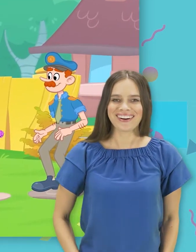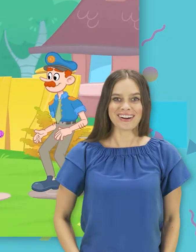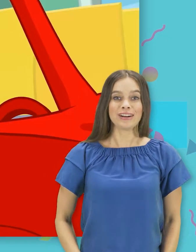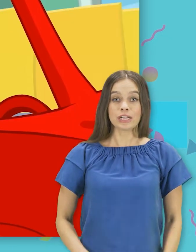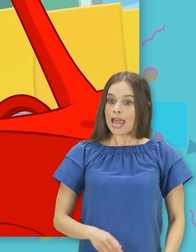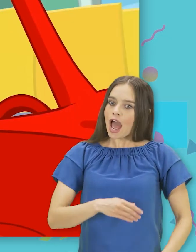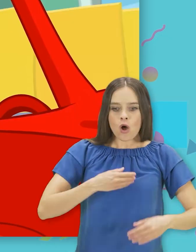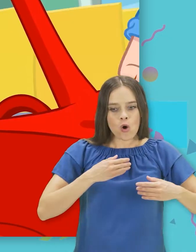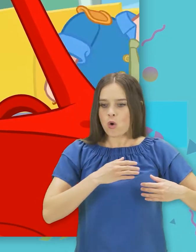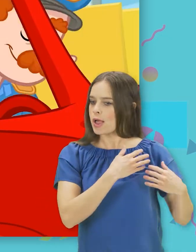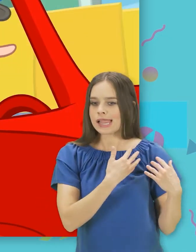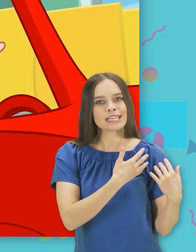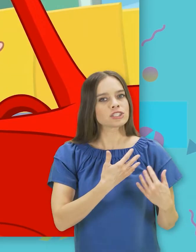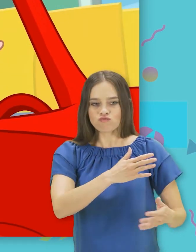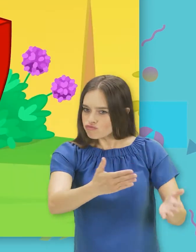To the park, Morphle